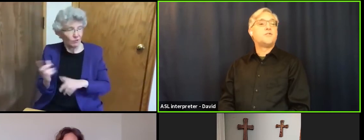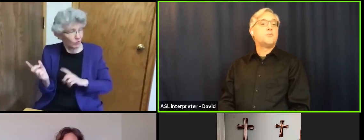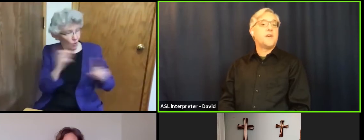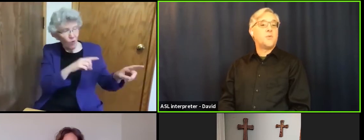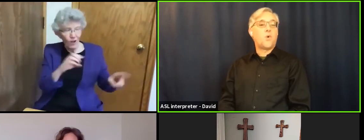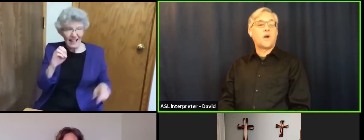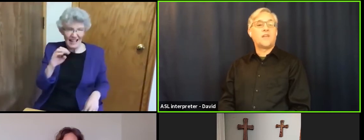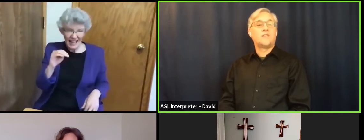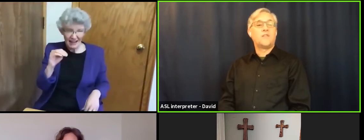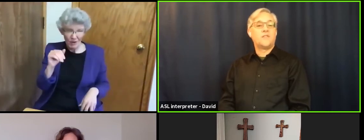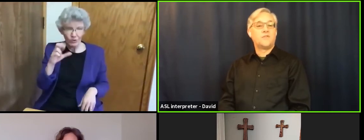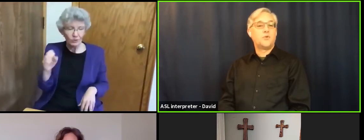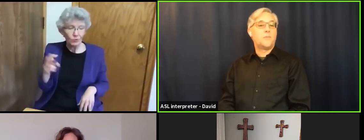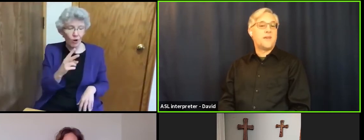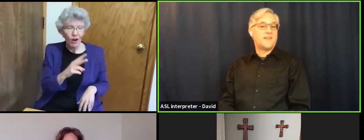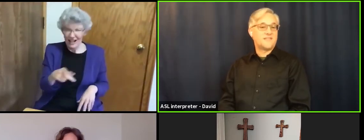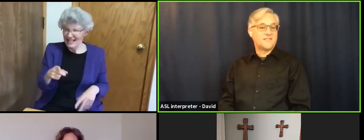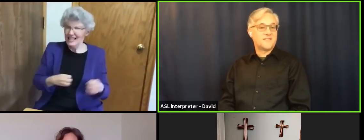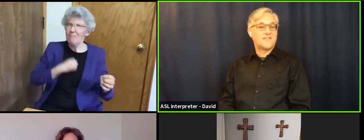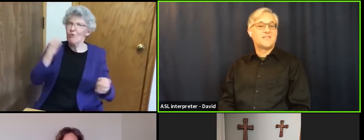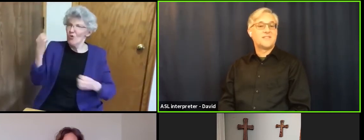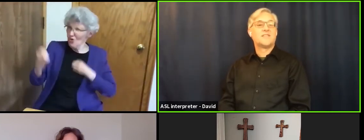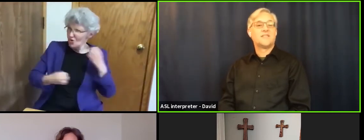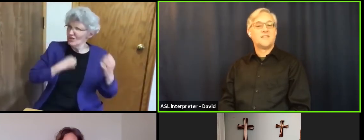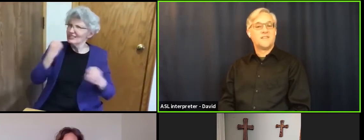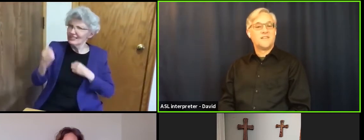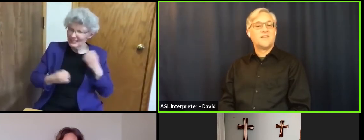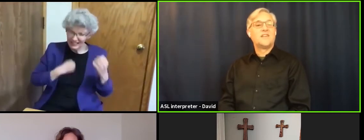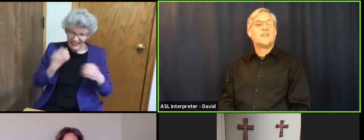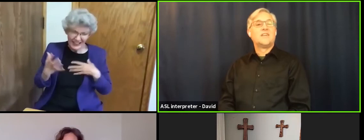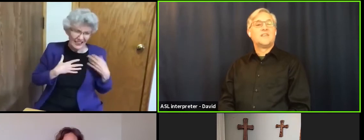Of the two men walking to Emmaus,